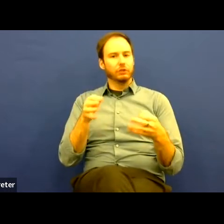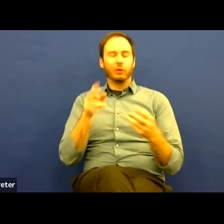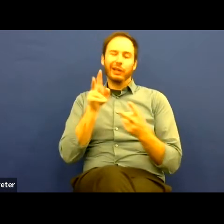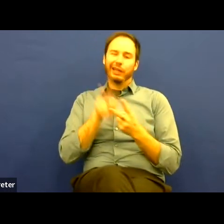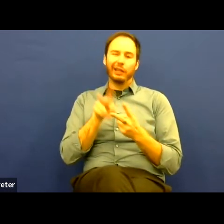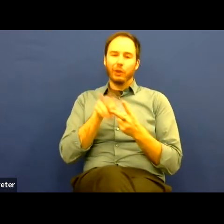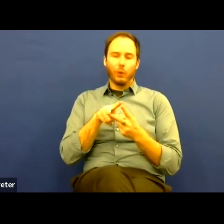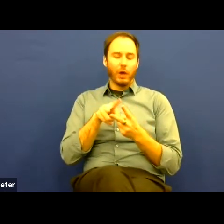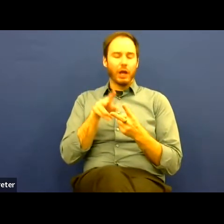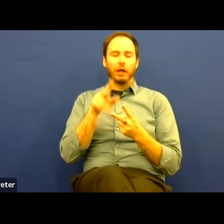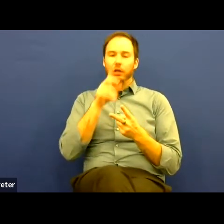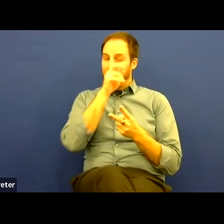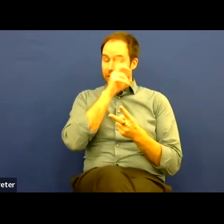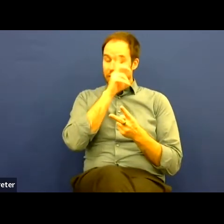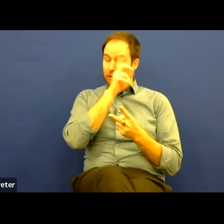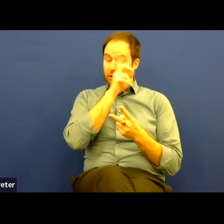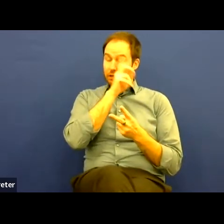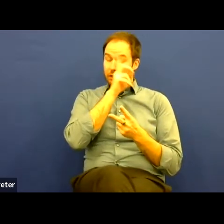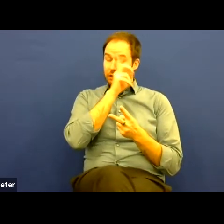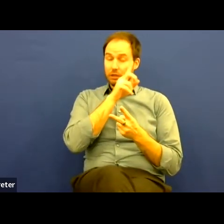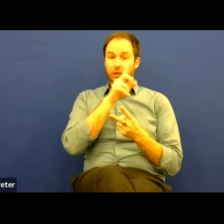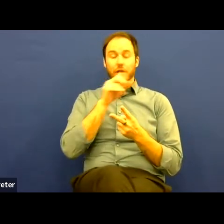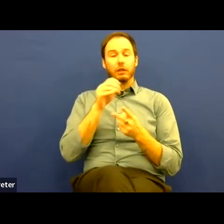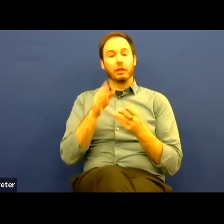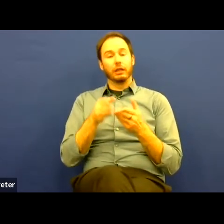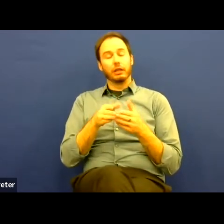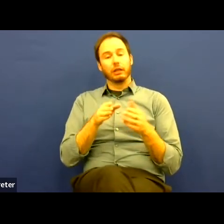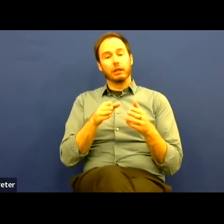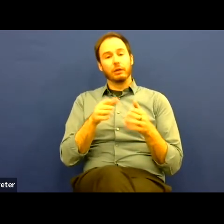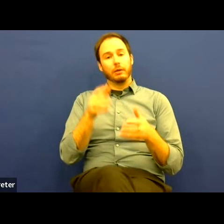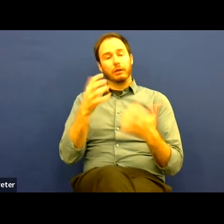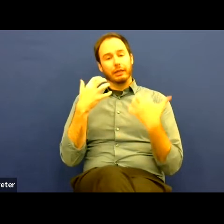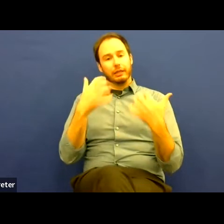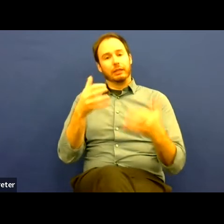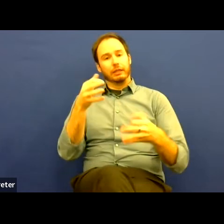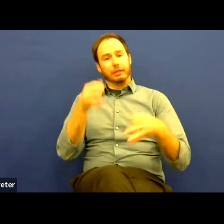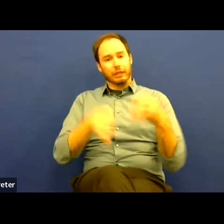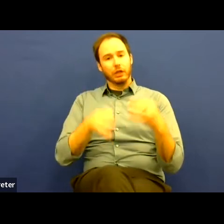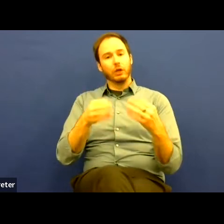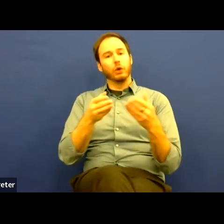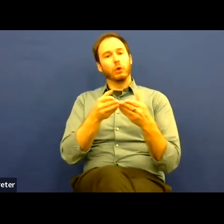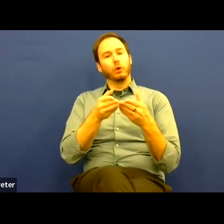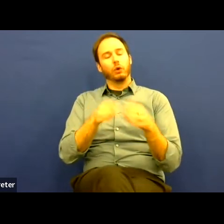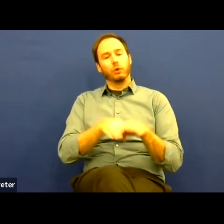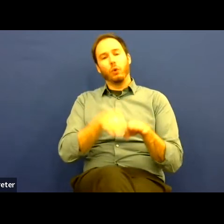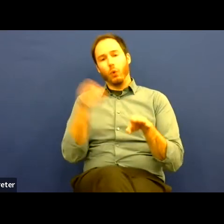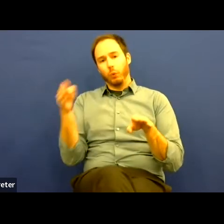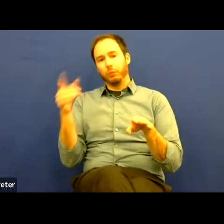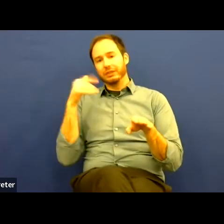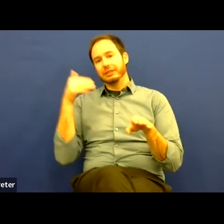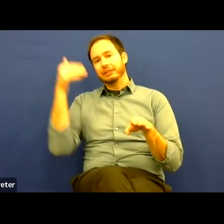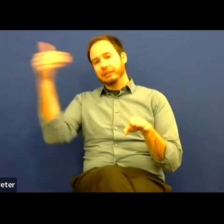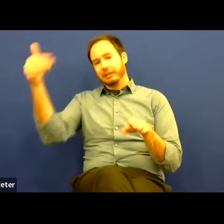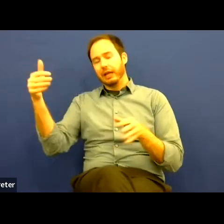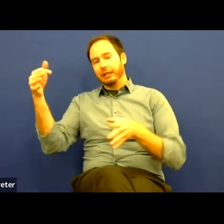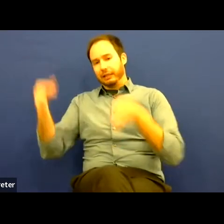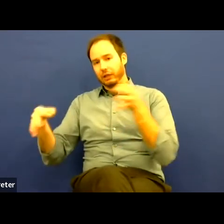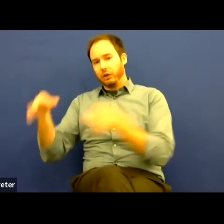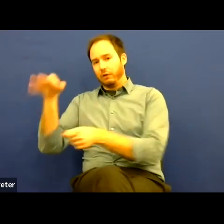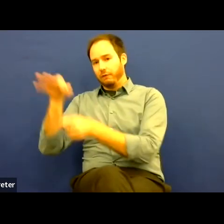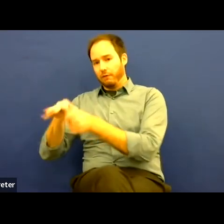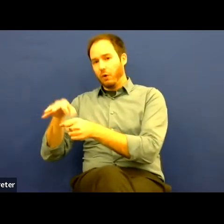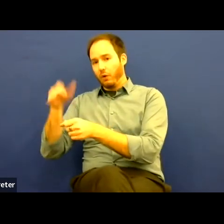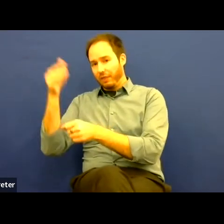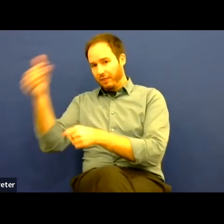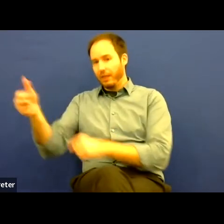our plan is to keep the public hearing open until the next meeting and make the decision then. But the question will